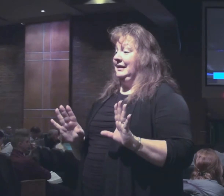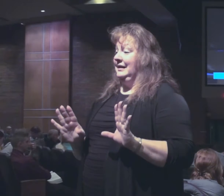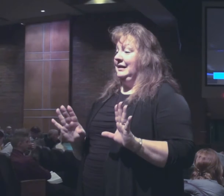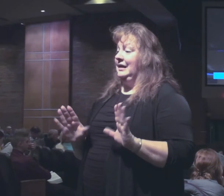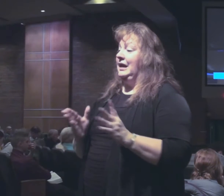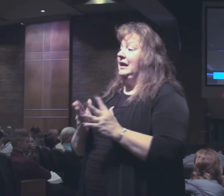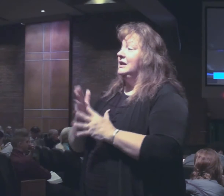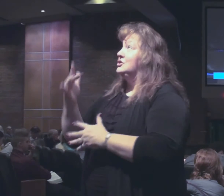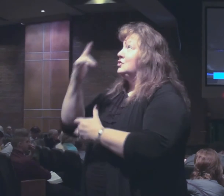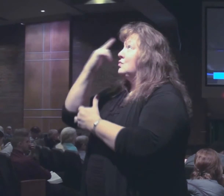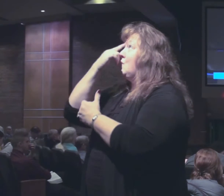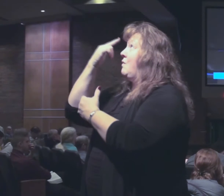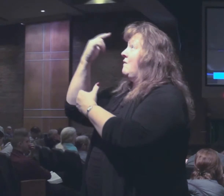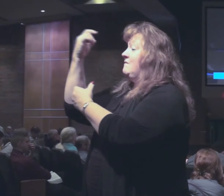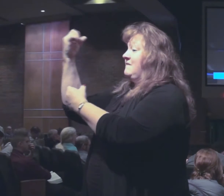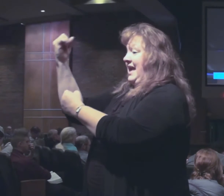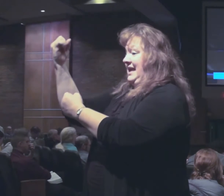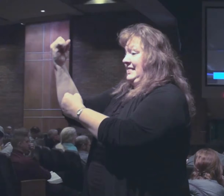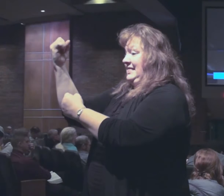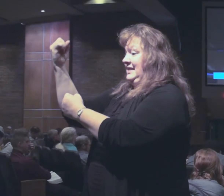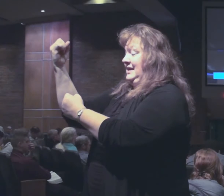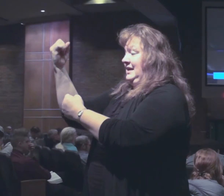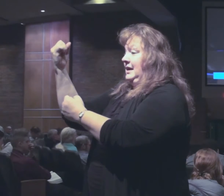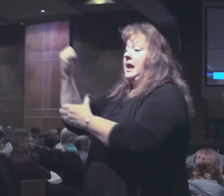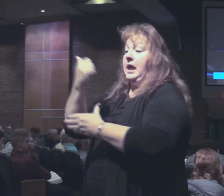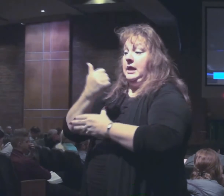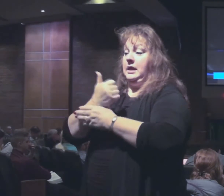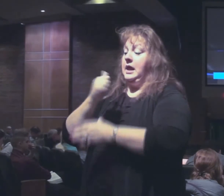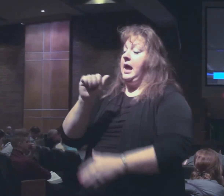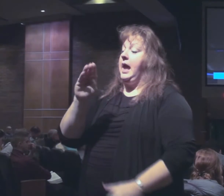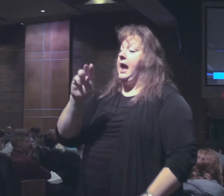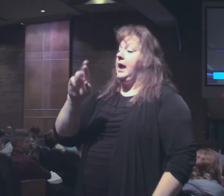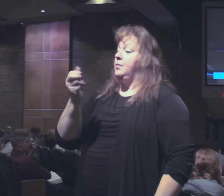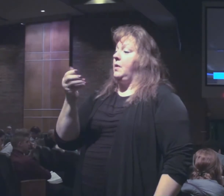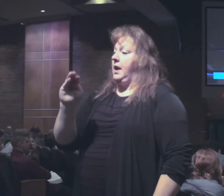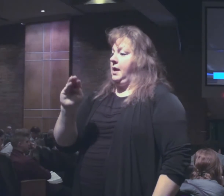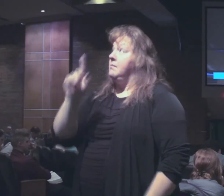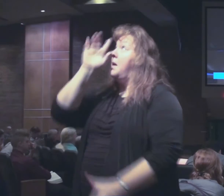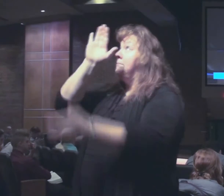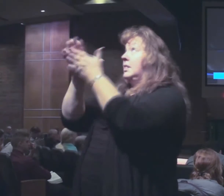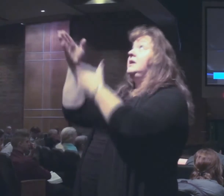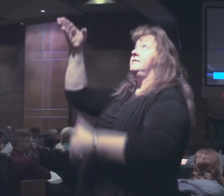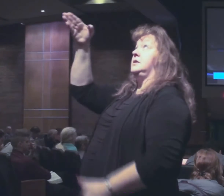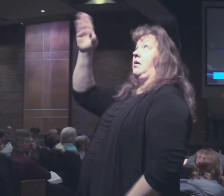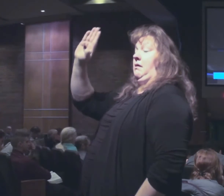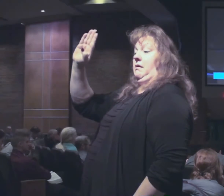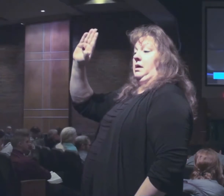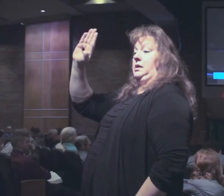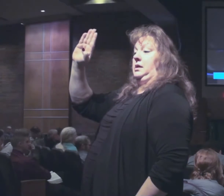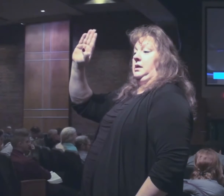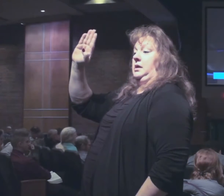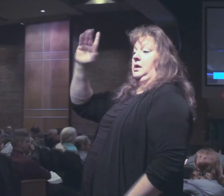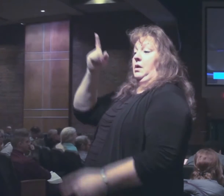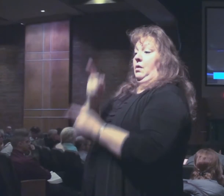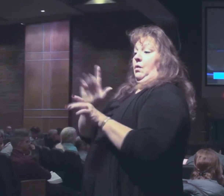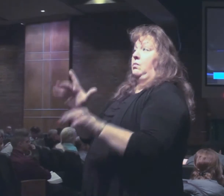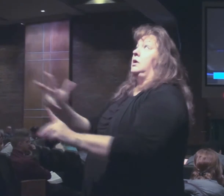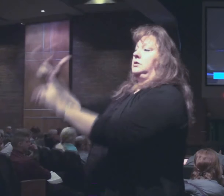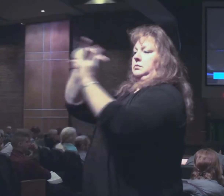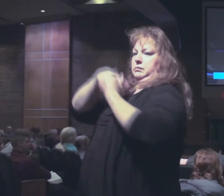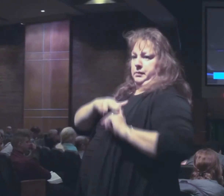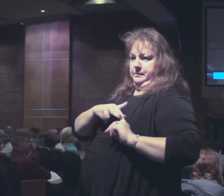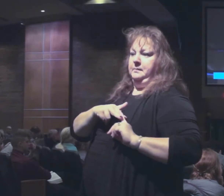it's by faith, told their father Abraham, he believed God, and he was credited with righteousness.